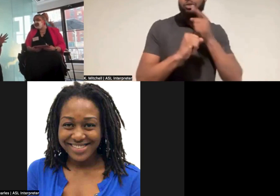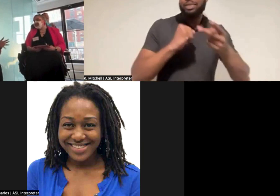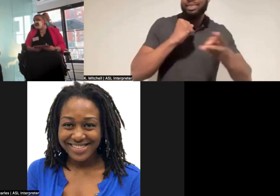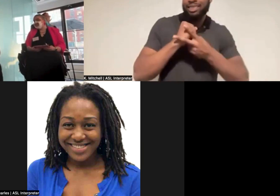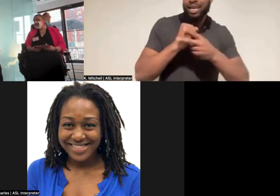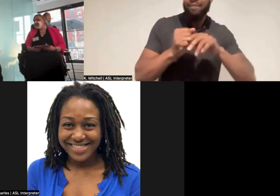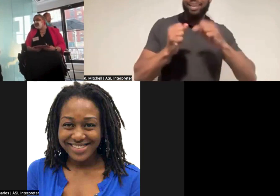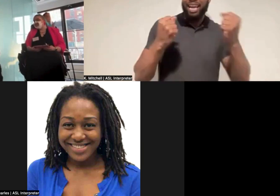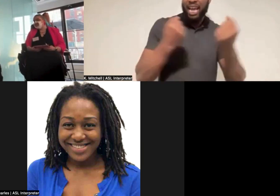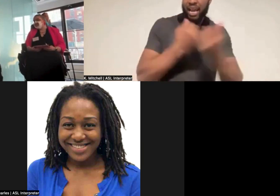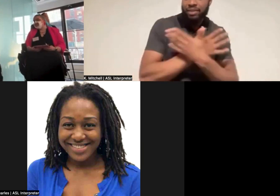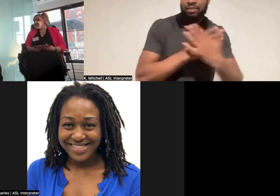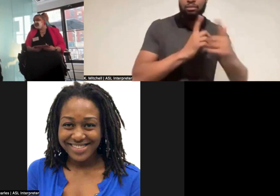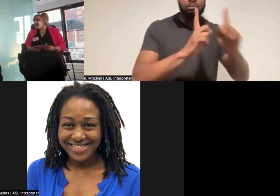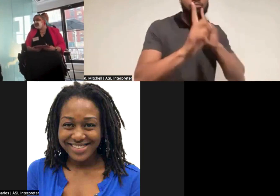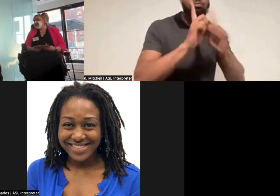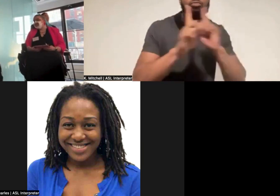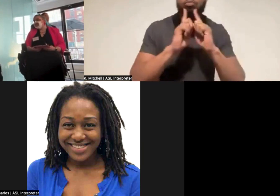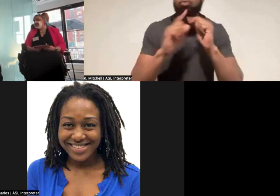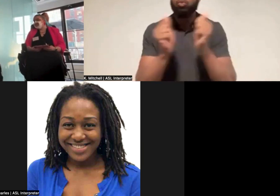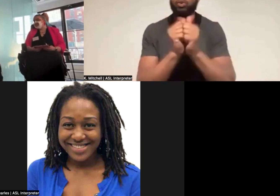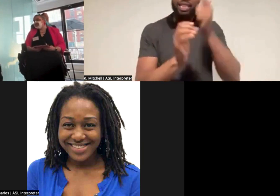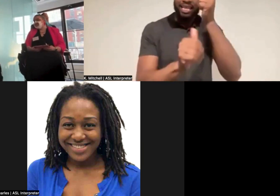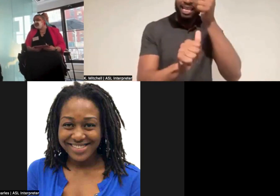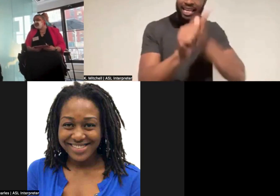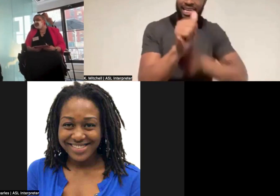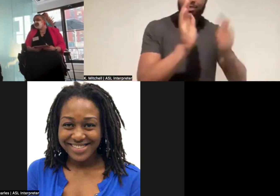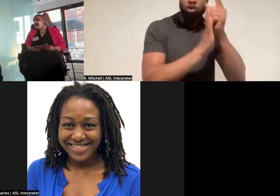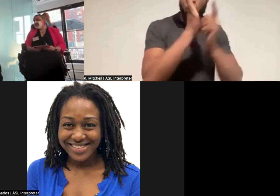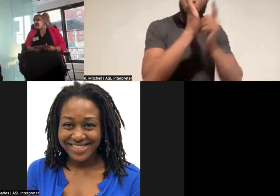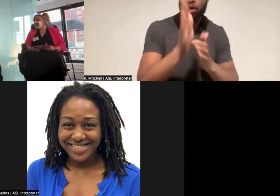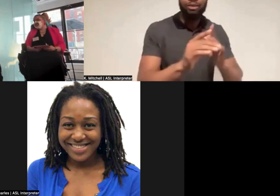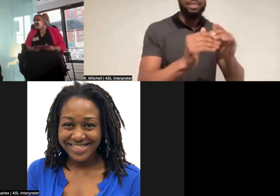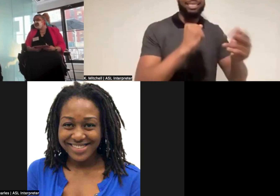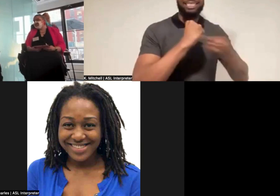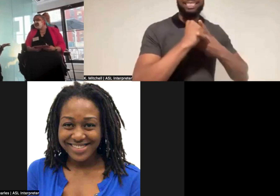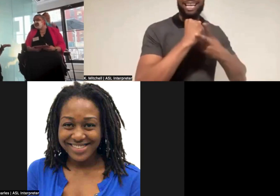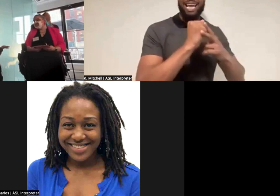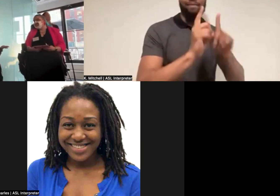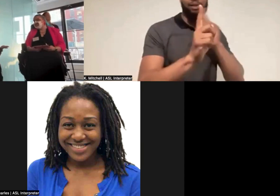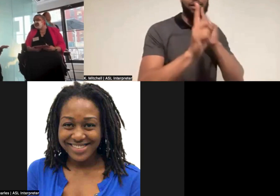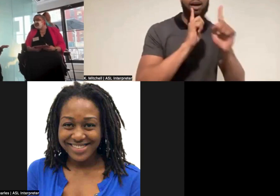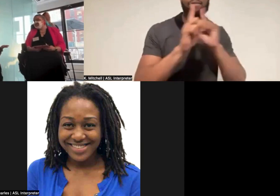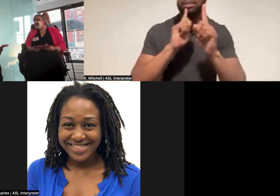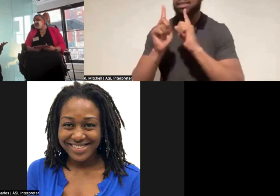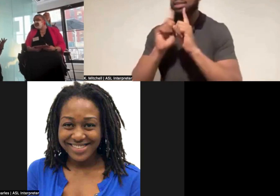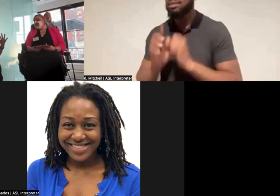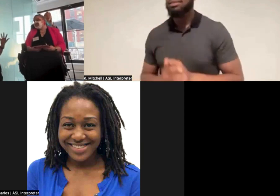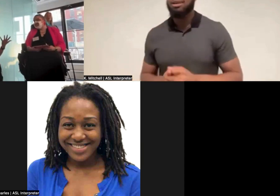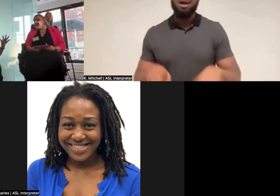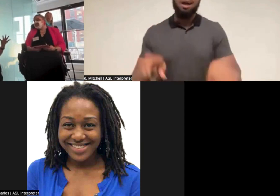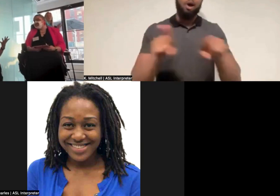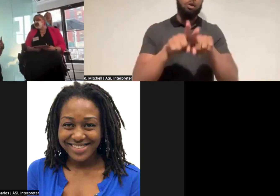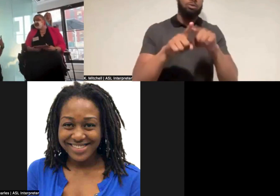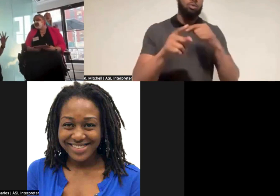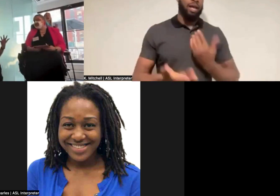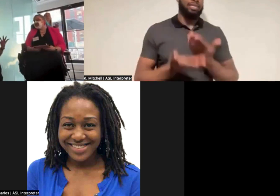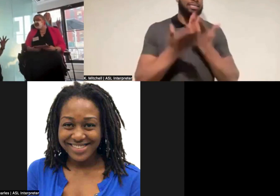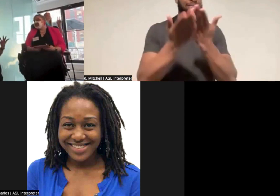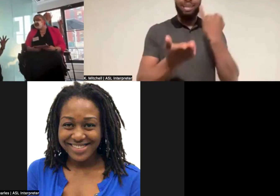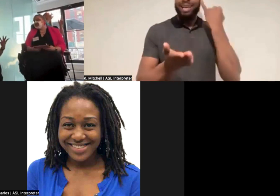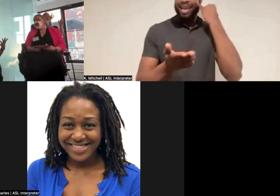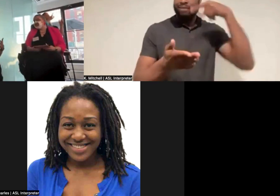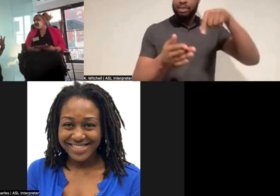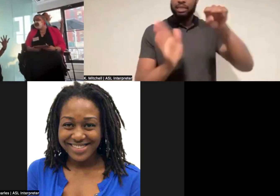you can continue your pursuit of trying to find someone. And also, I would say, look outside the state. So if it's like a